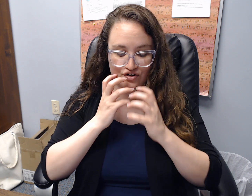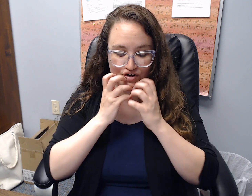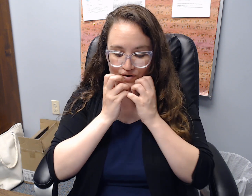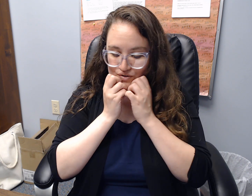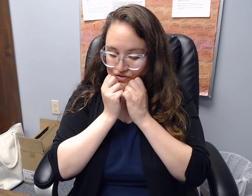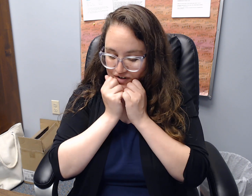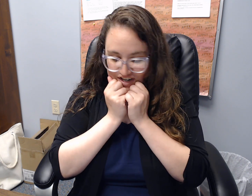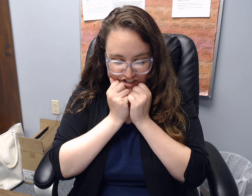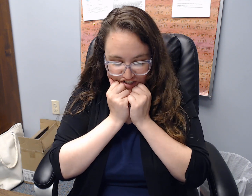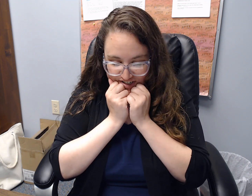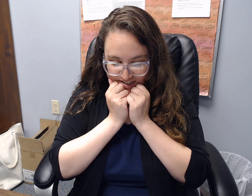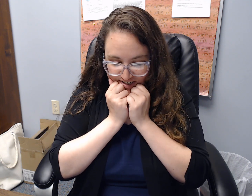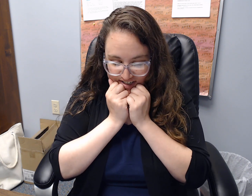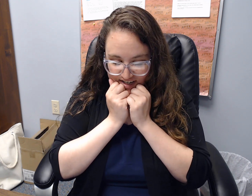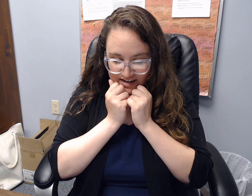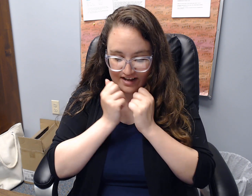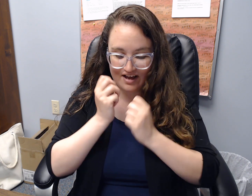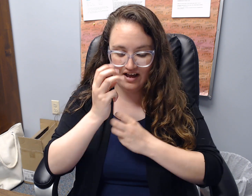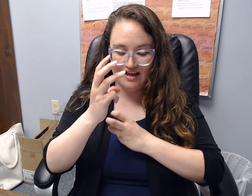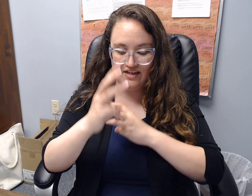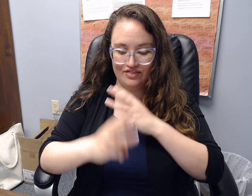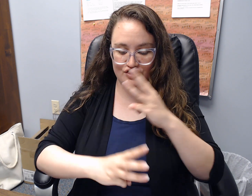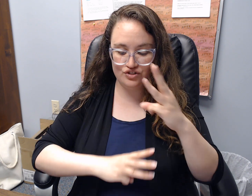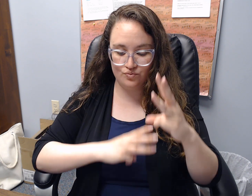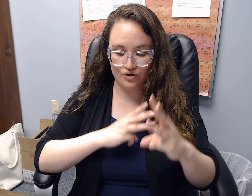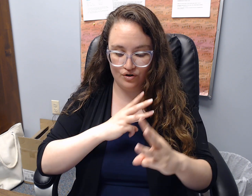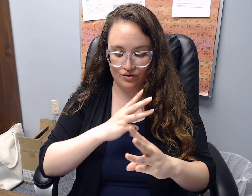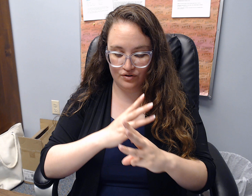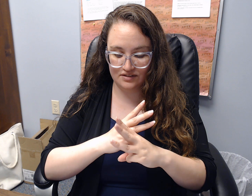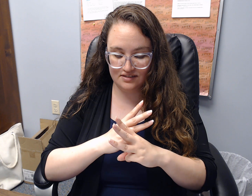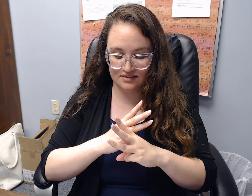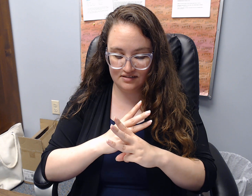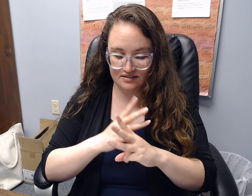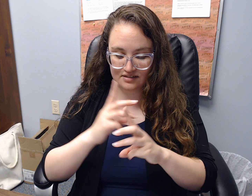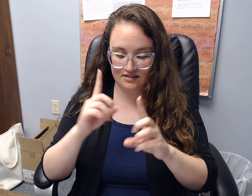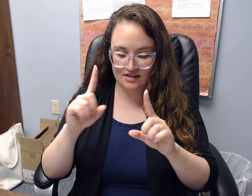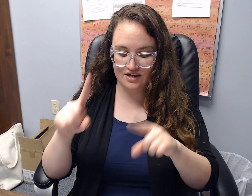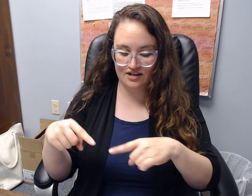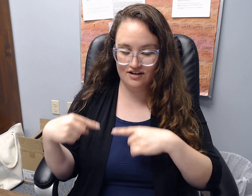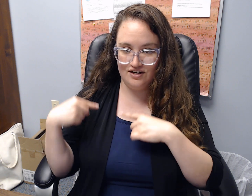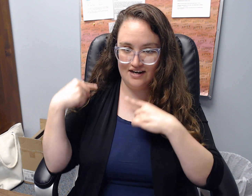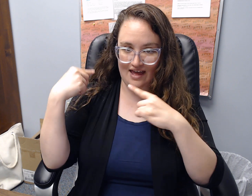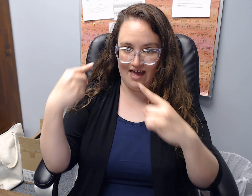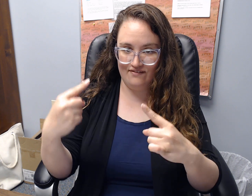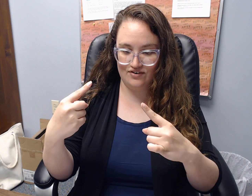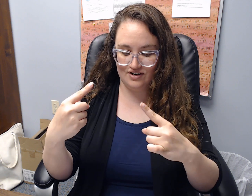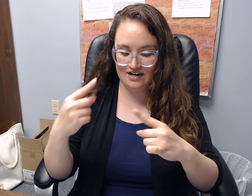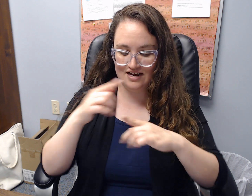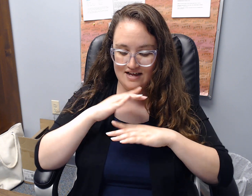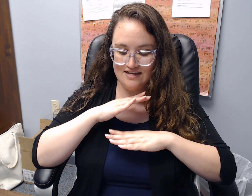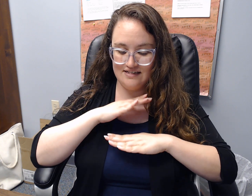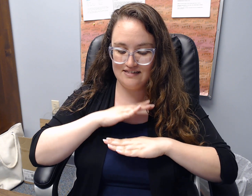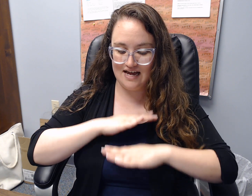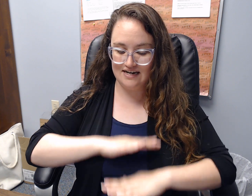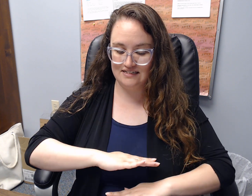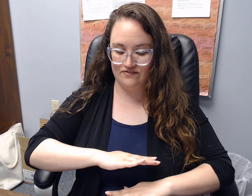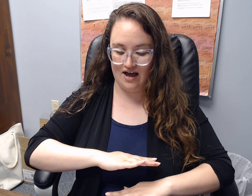No treasure in this world could ever satisfy.